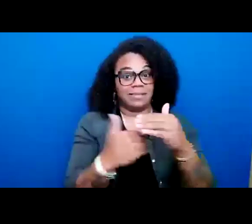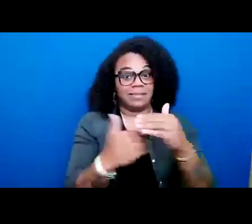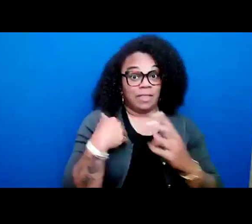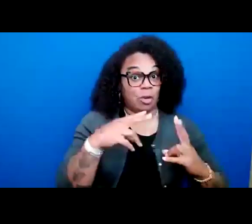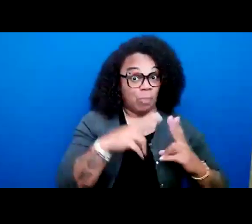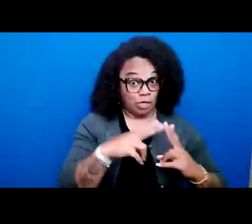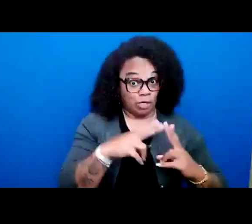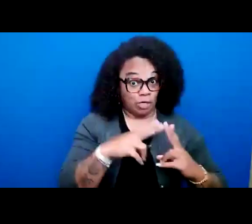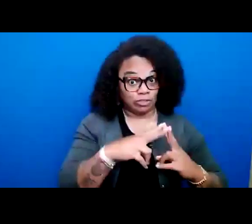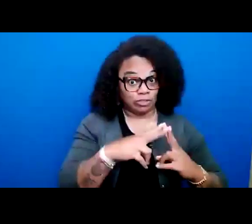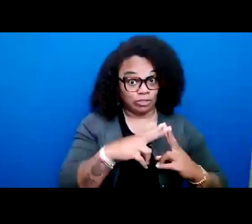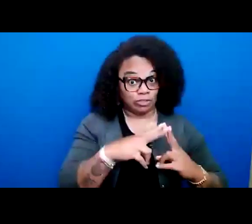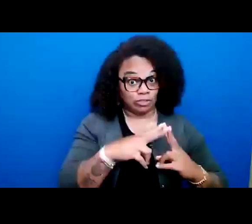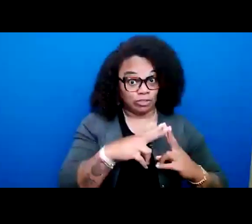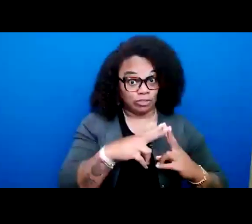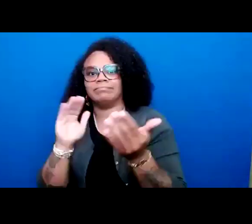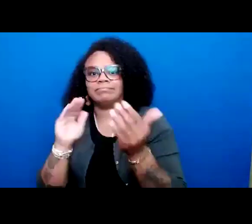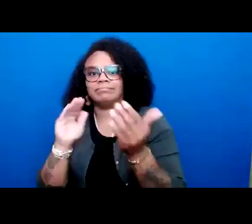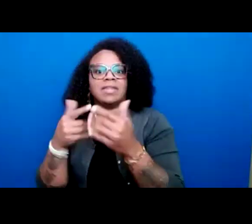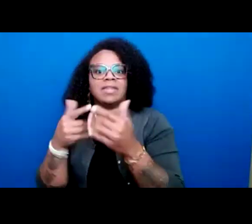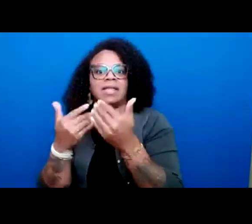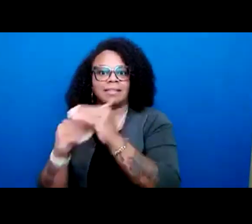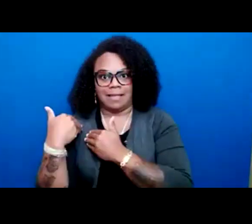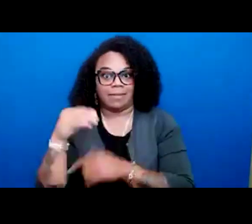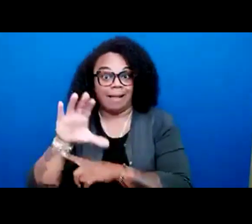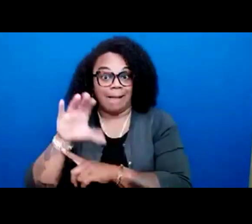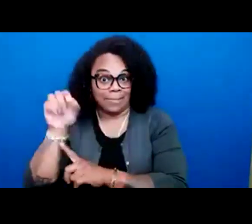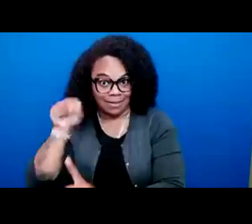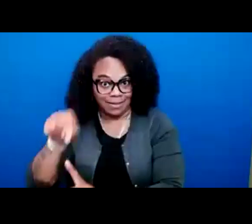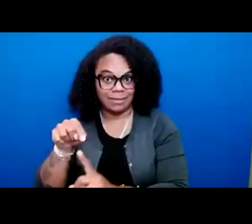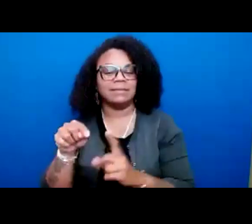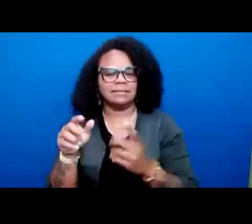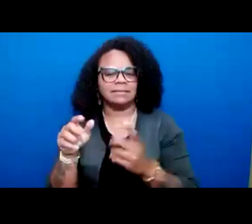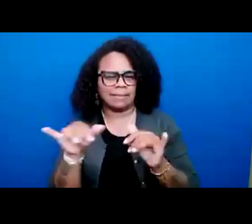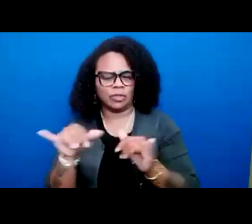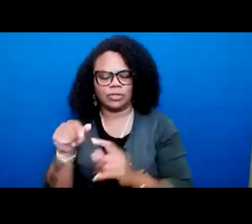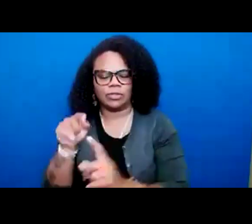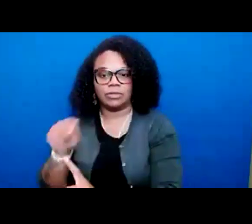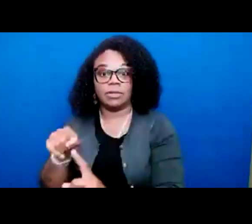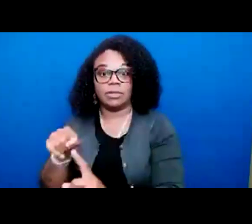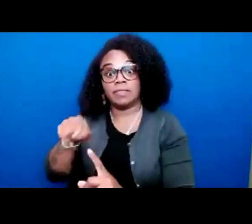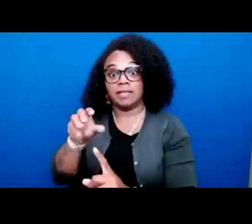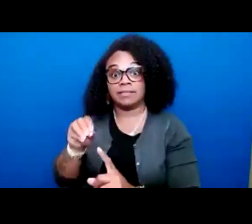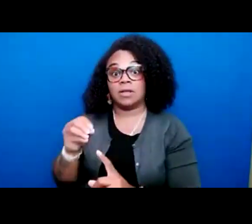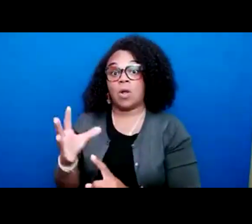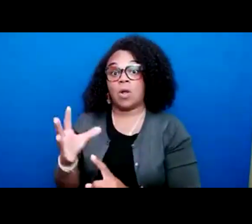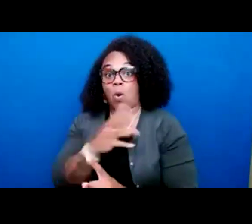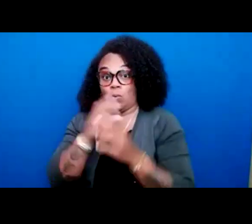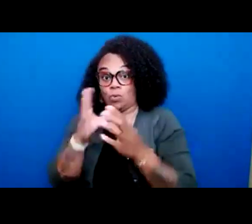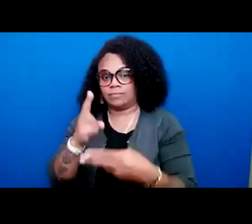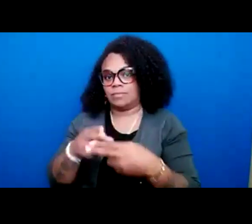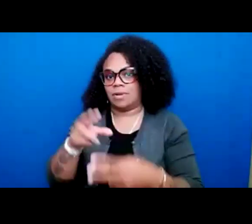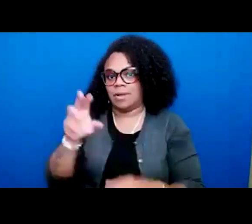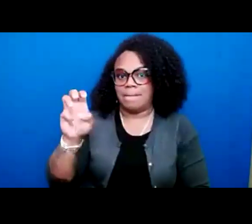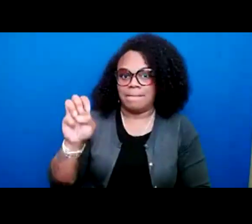limited liability company. With limited liability companies, the owners are called members, and the shares in a